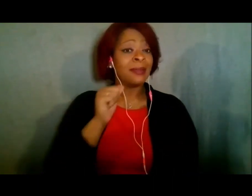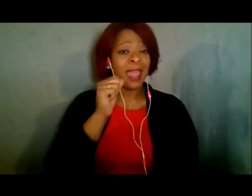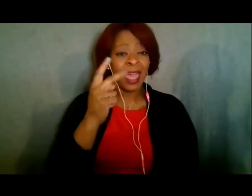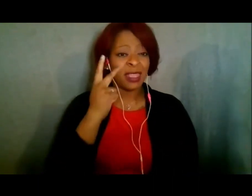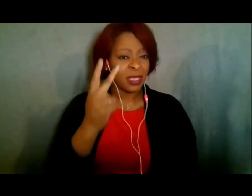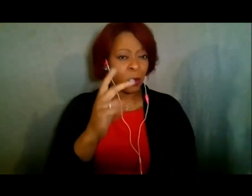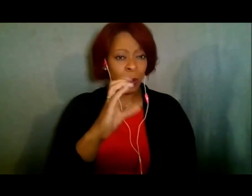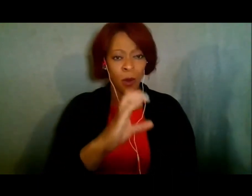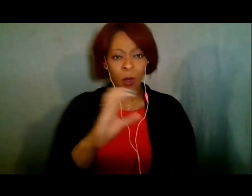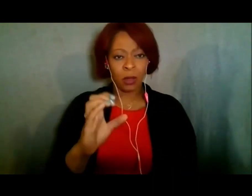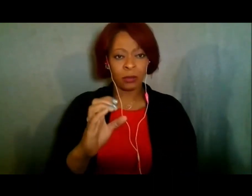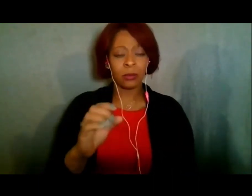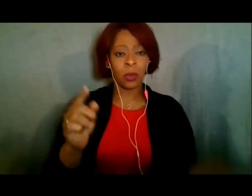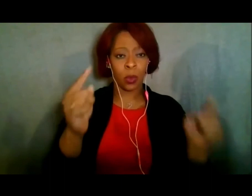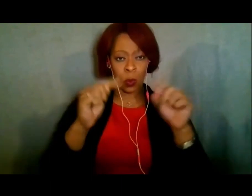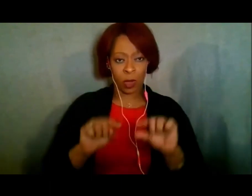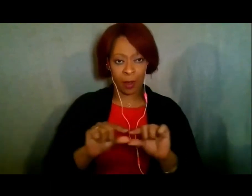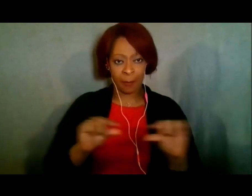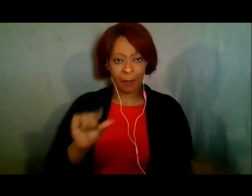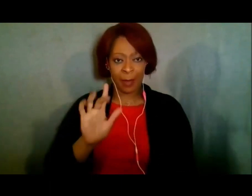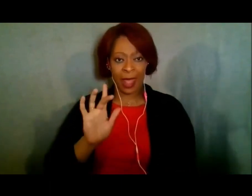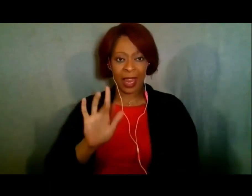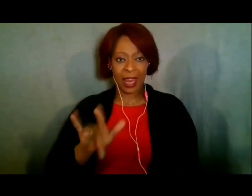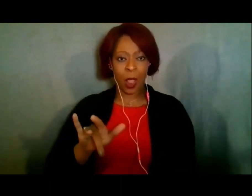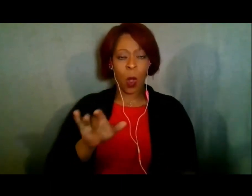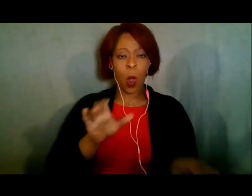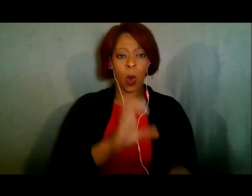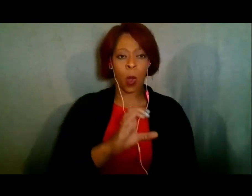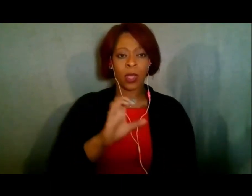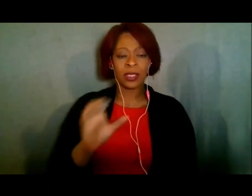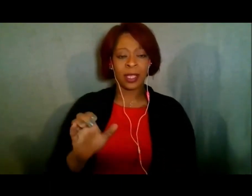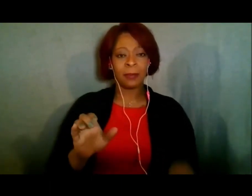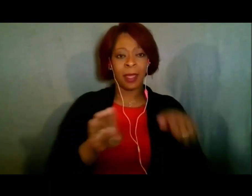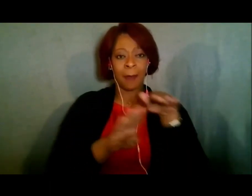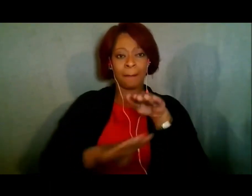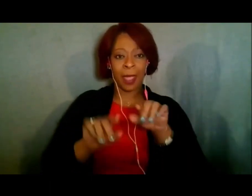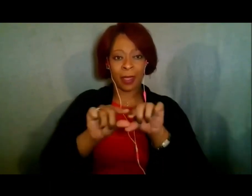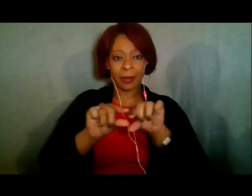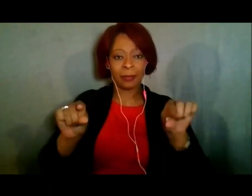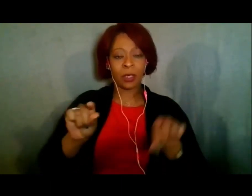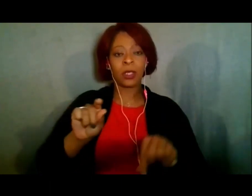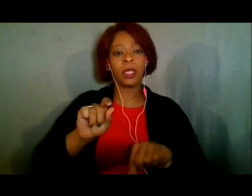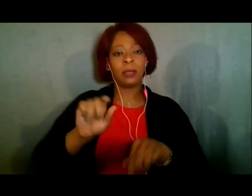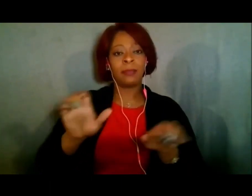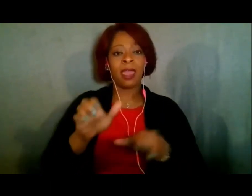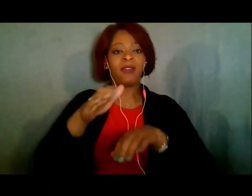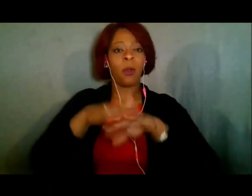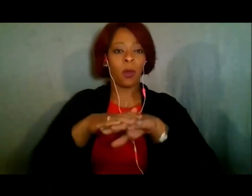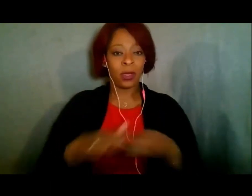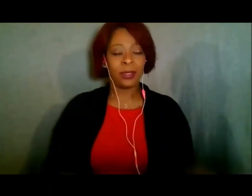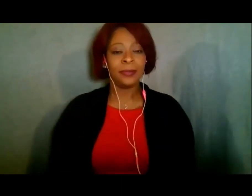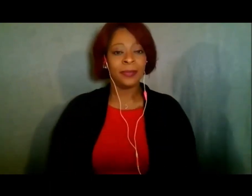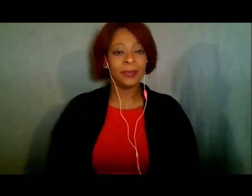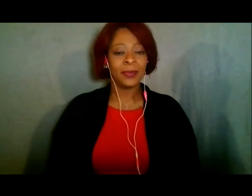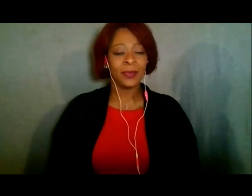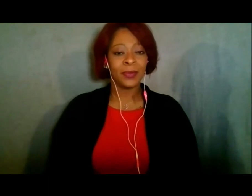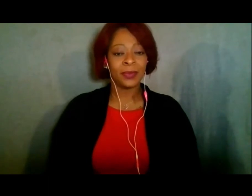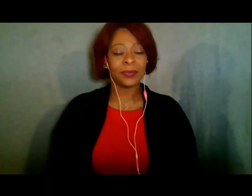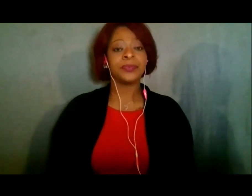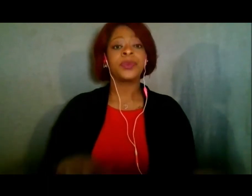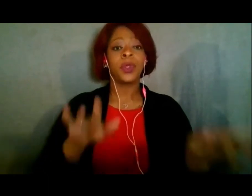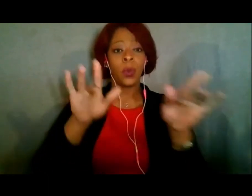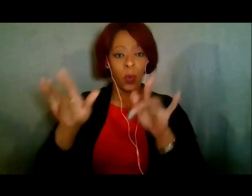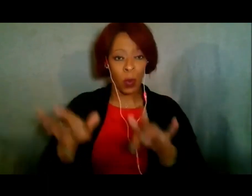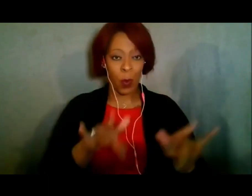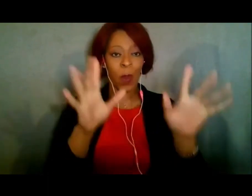closed captions, please hit the closed caption button at the bottom of your screen and you can turn those on. I am recording the